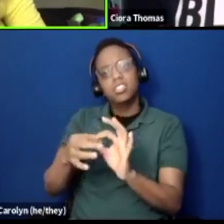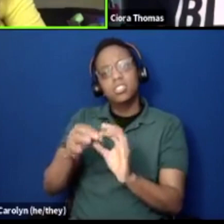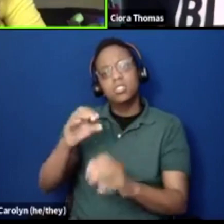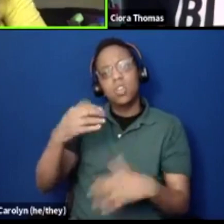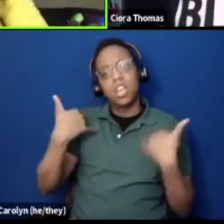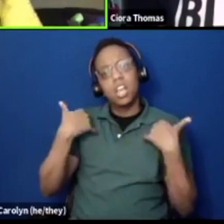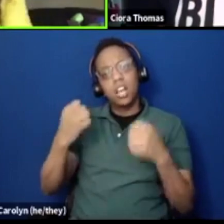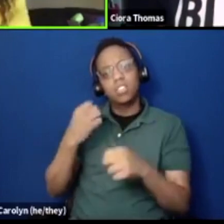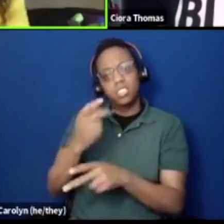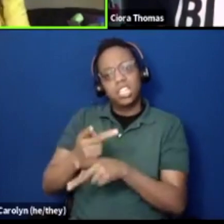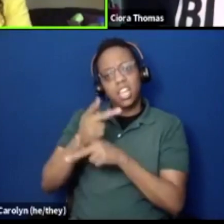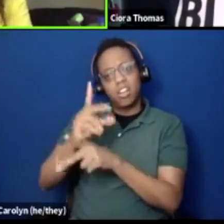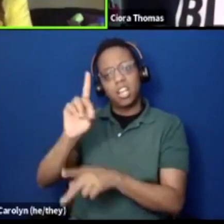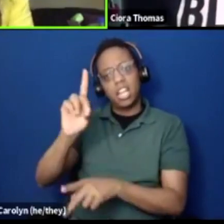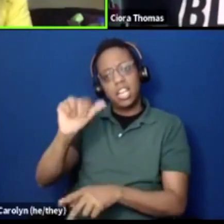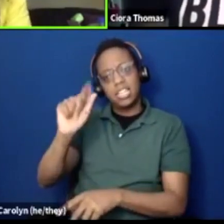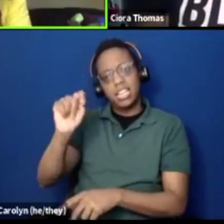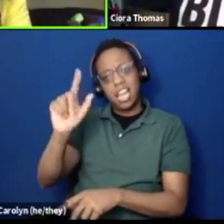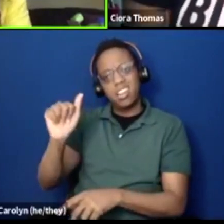that?